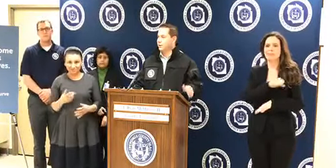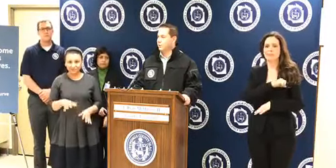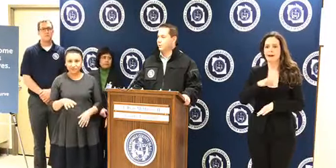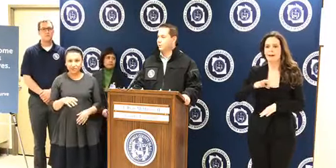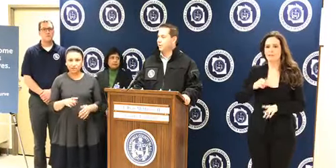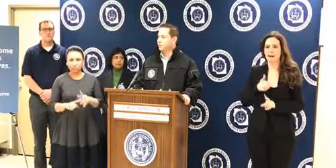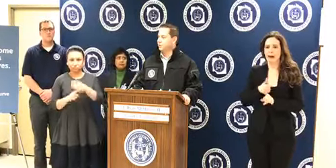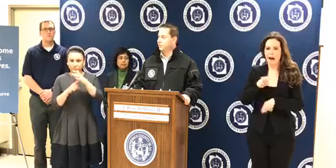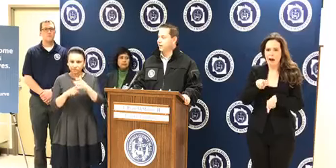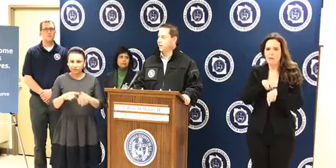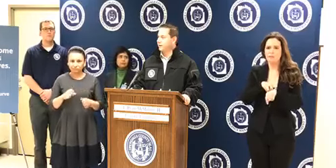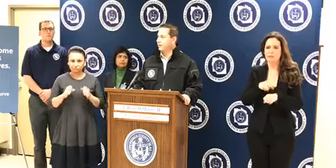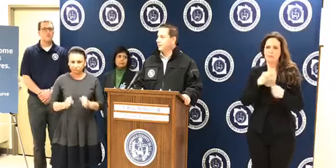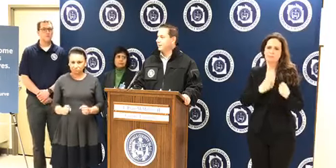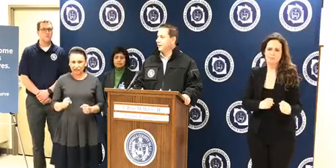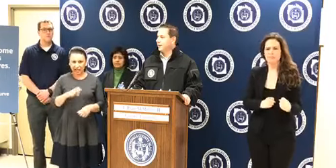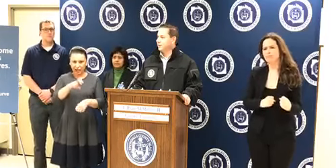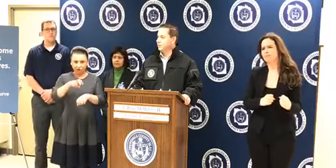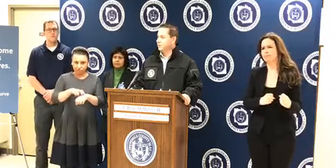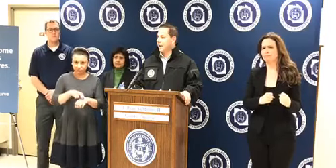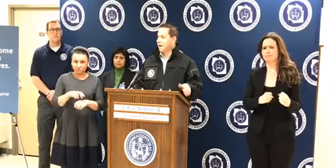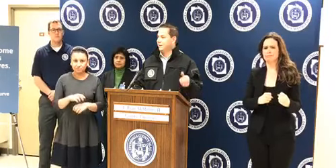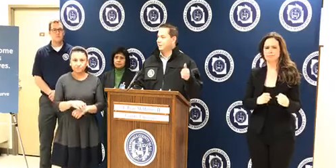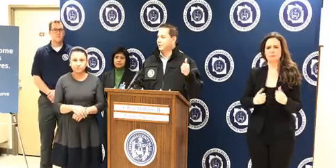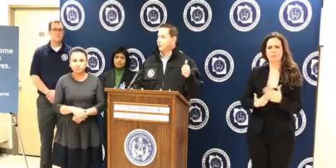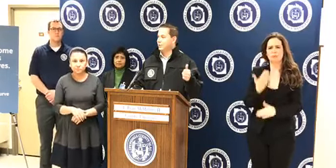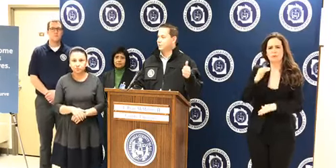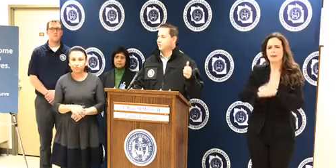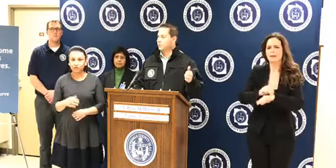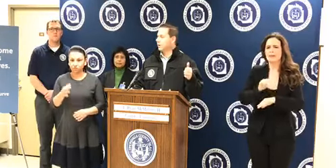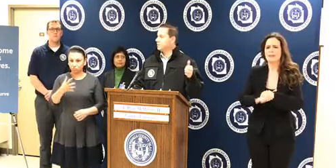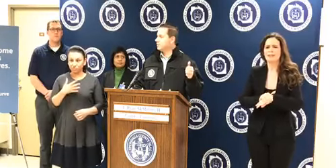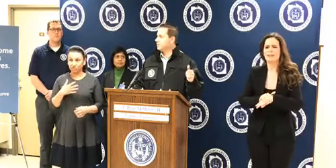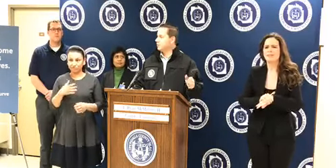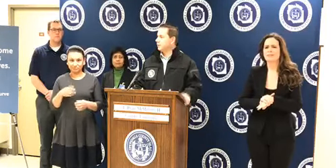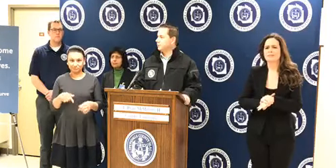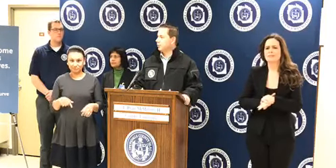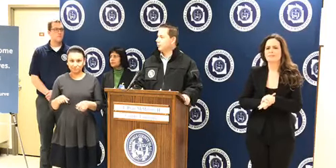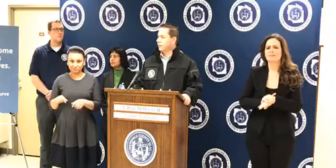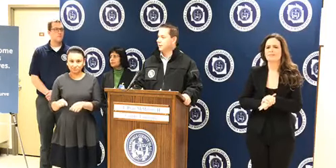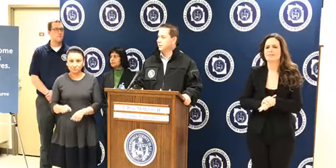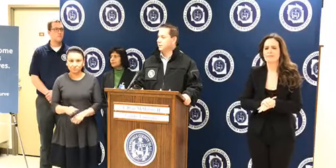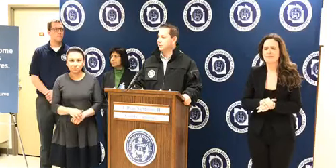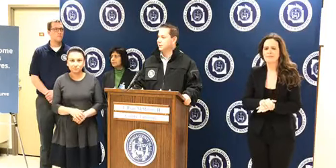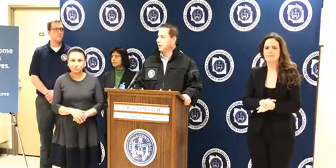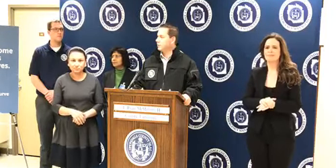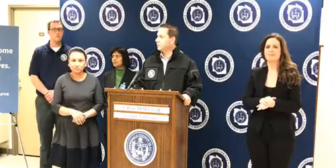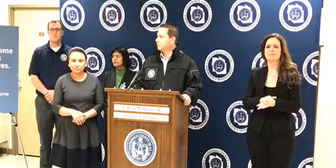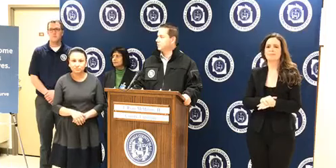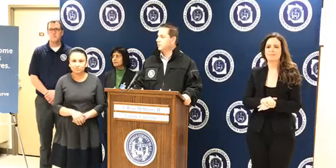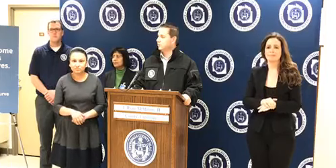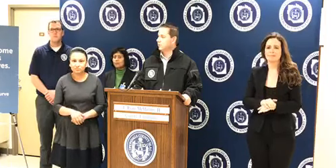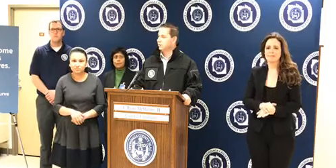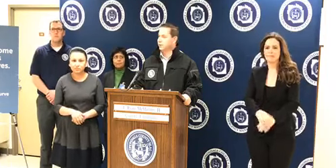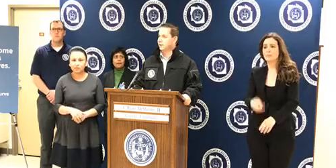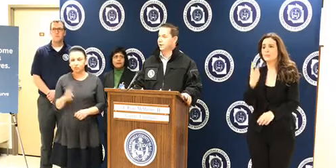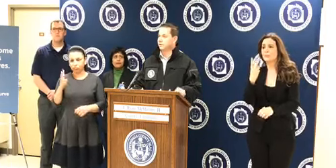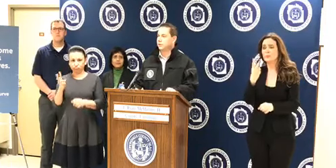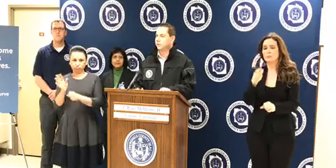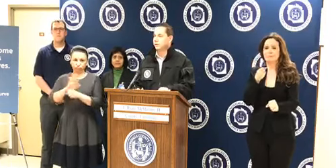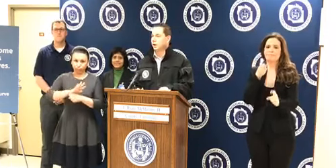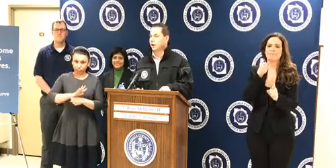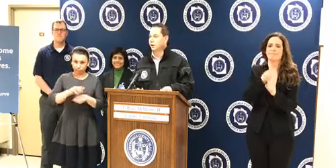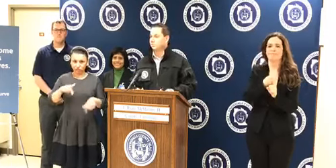Irish and a New England Patriots fan, and they just got their first 2 cases of COVID-19 in their county, so he's having a great